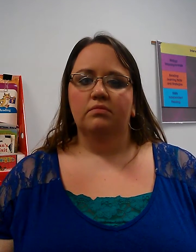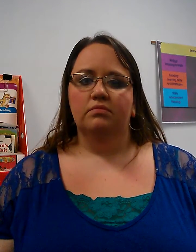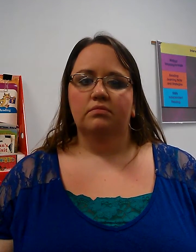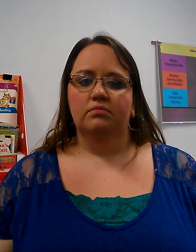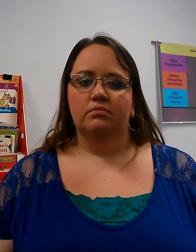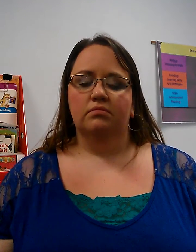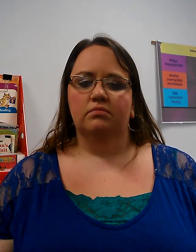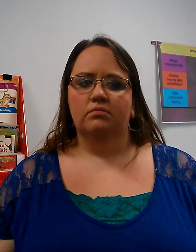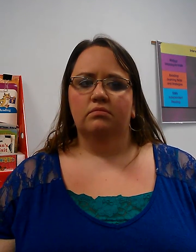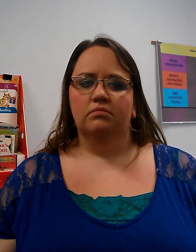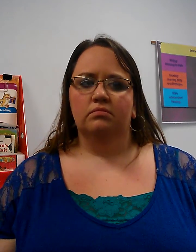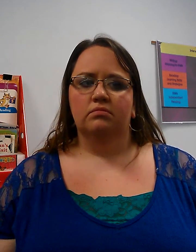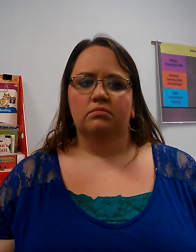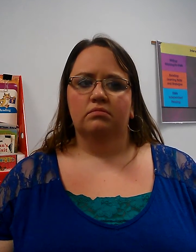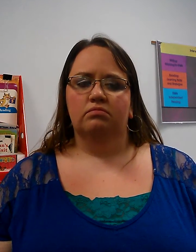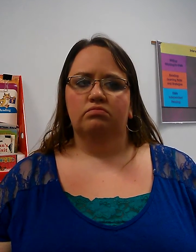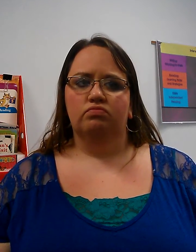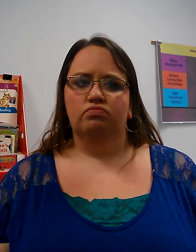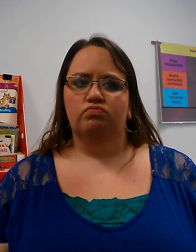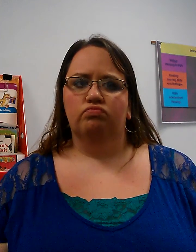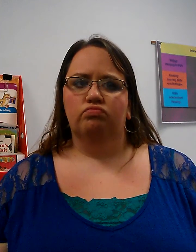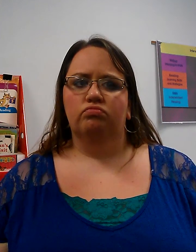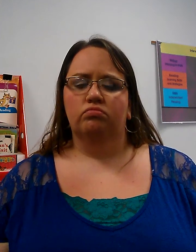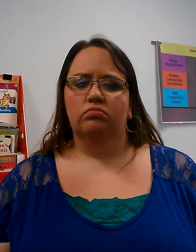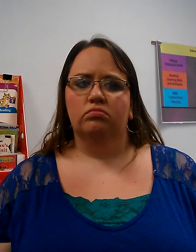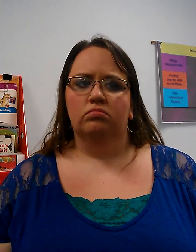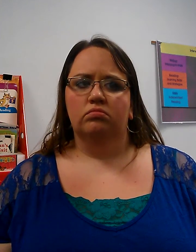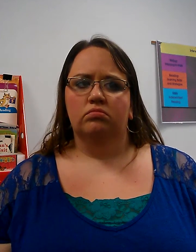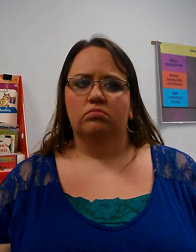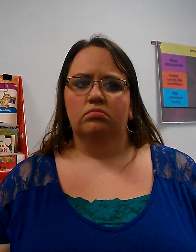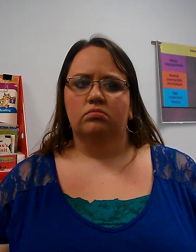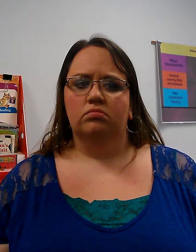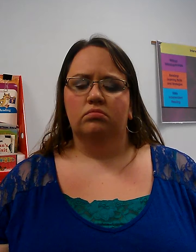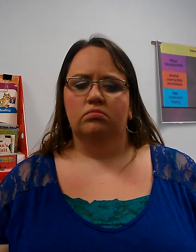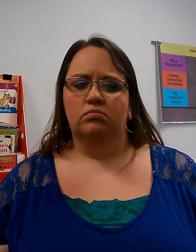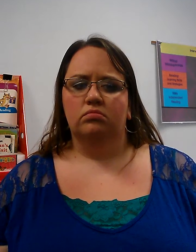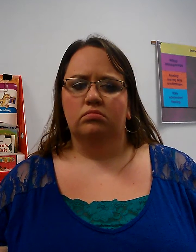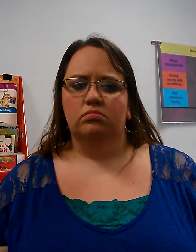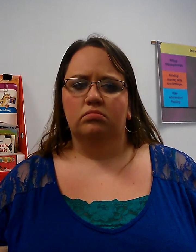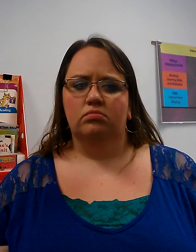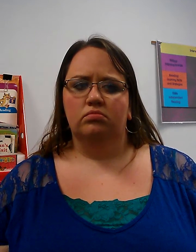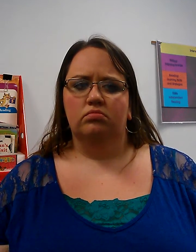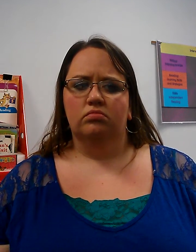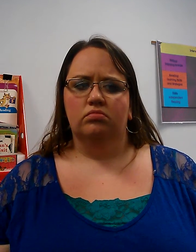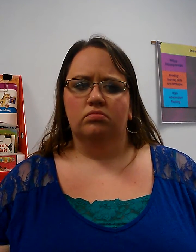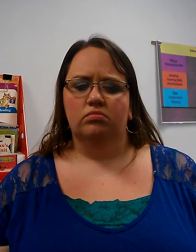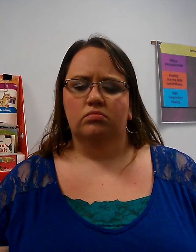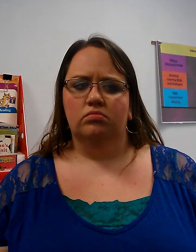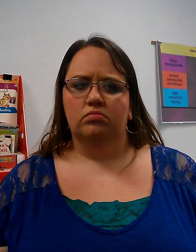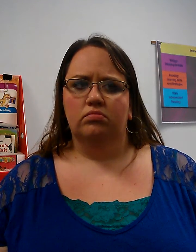During the war, the economy reached full employment. Men and women alike went to work to support the war